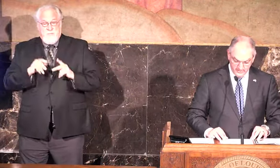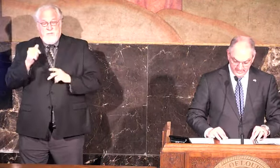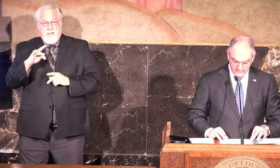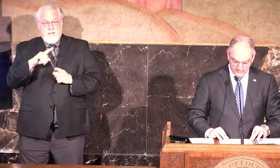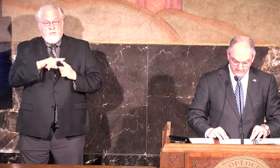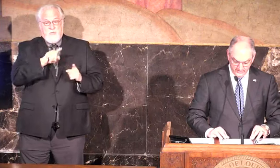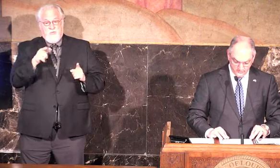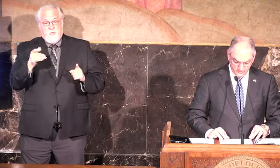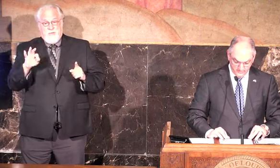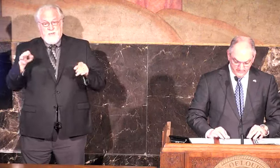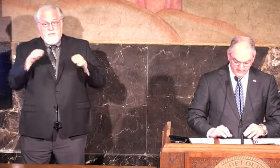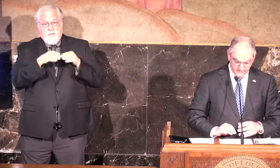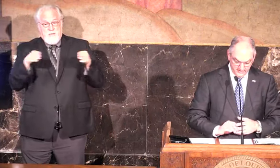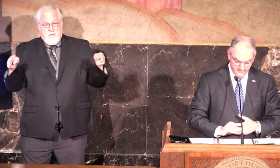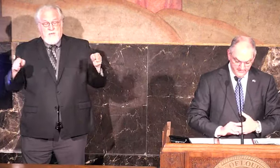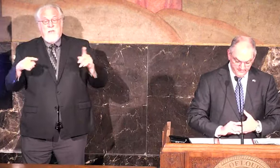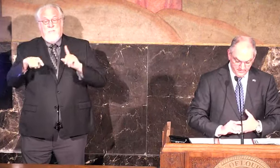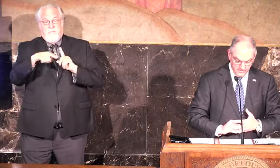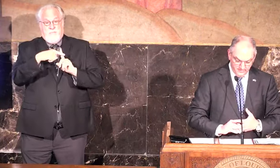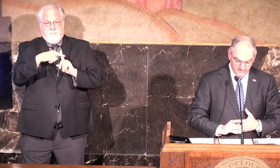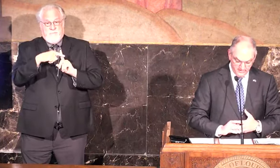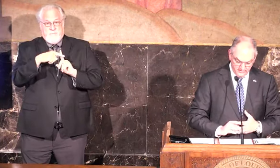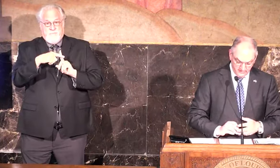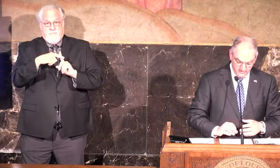to 29 age group have tested